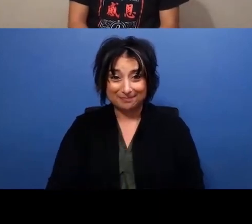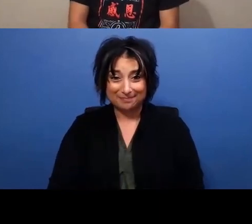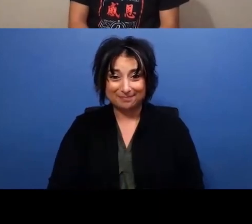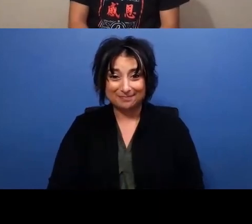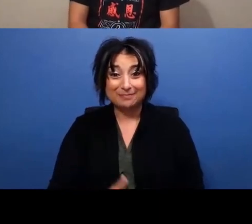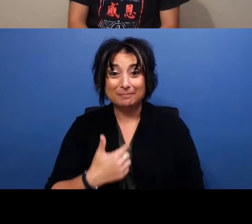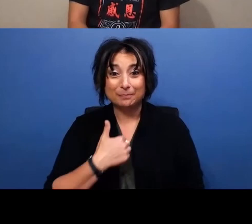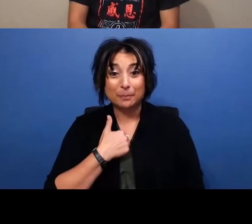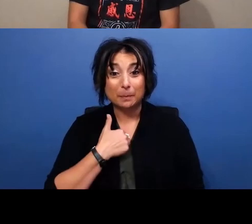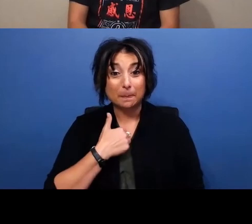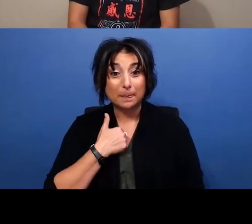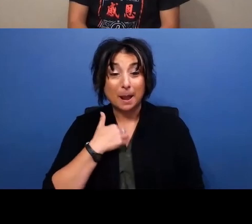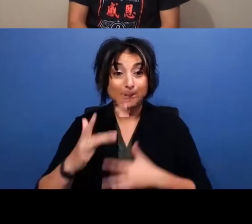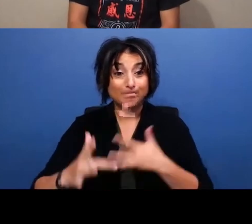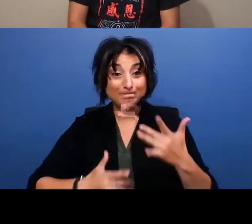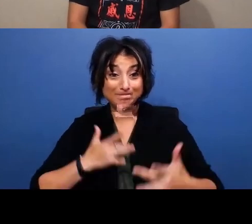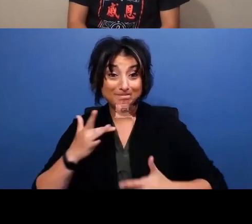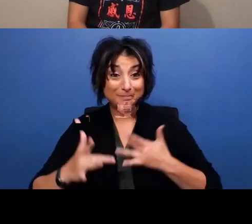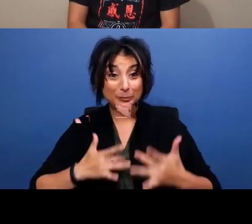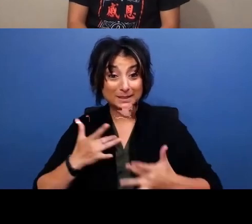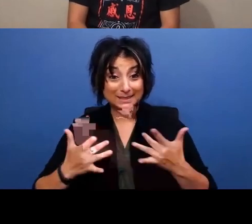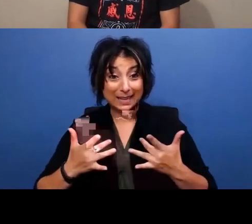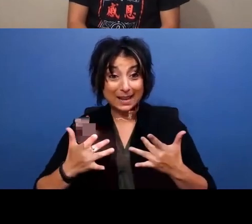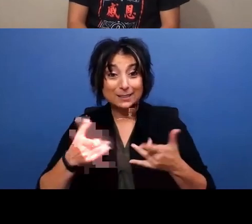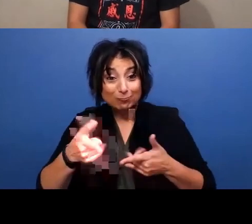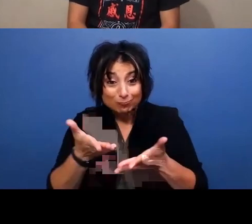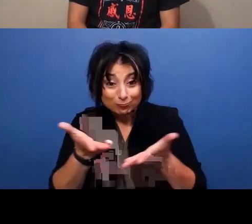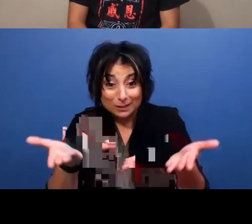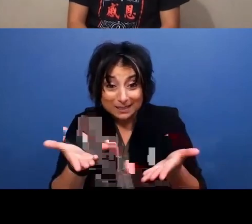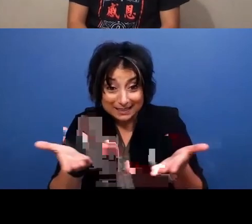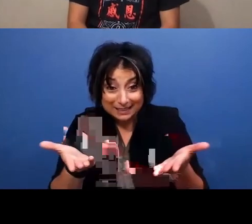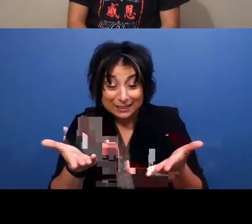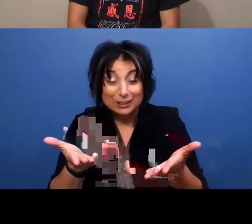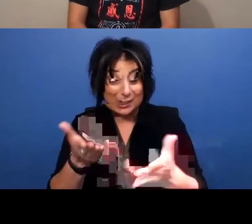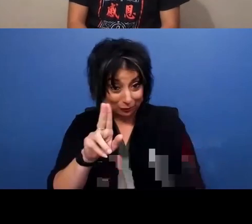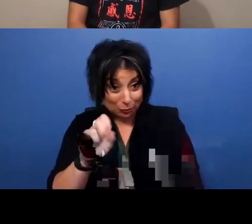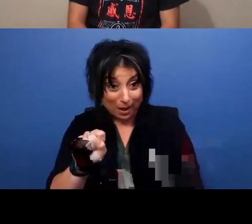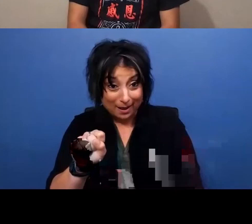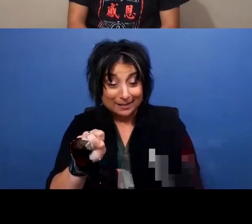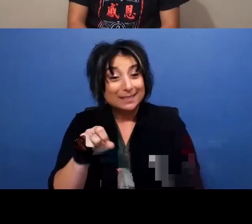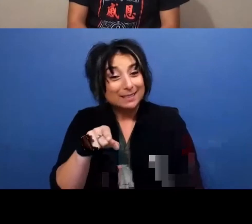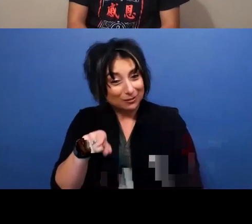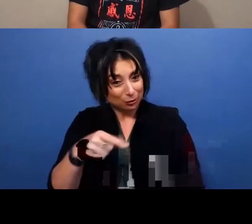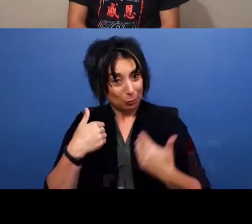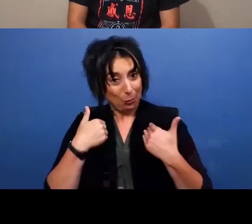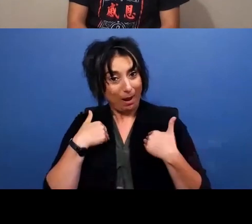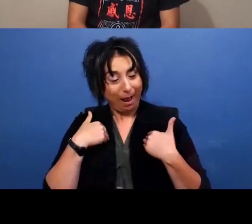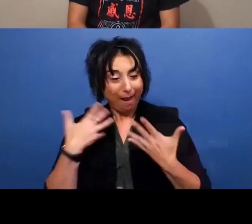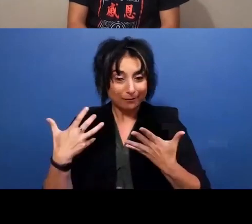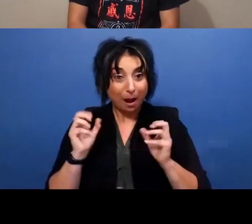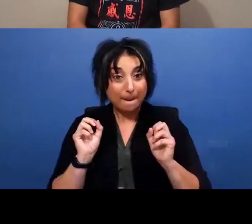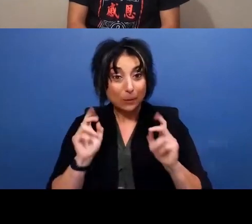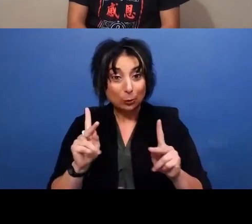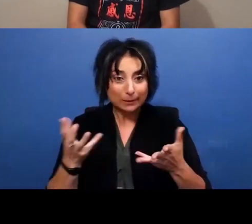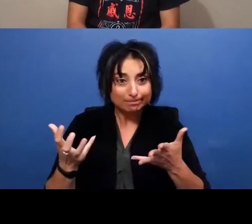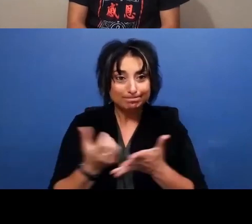I'm so excited that you are here in the United States and you're having the opportunity to be at